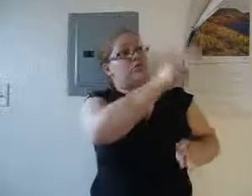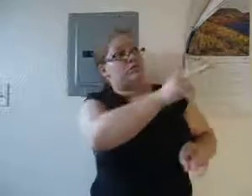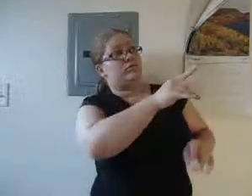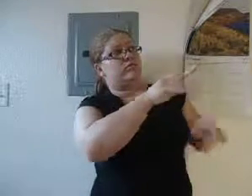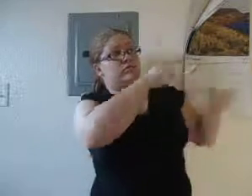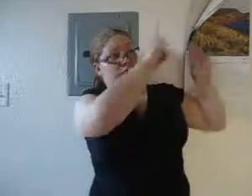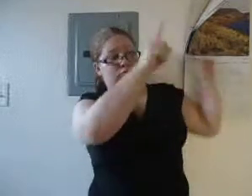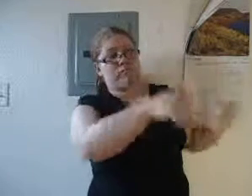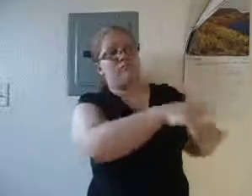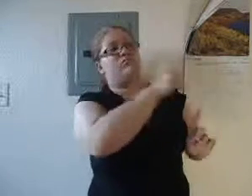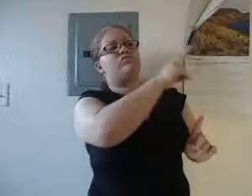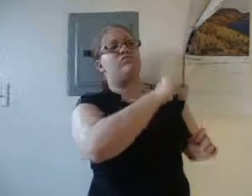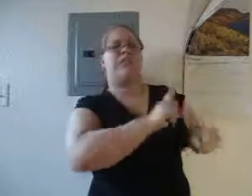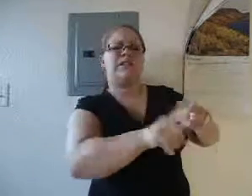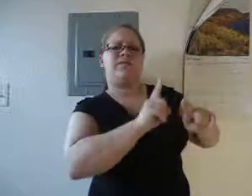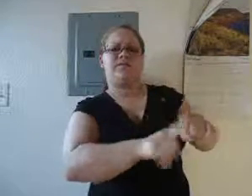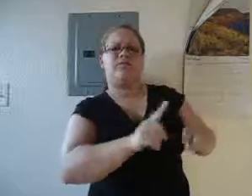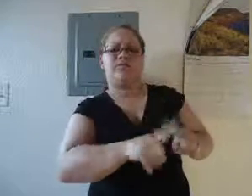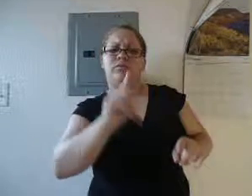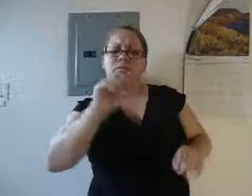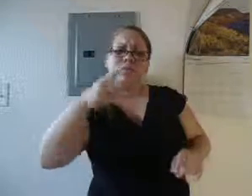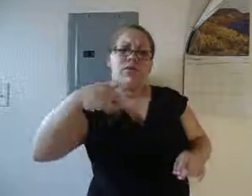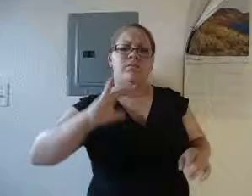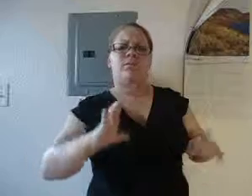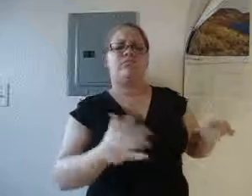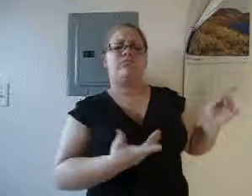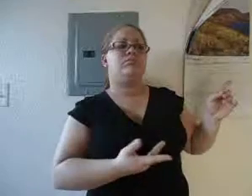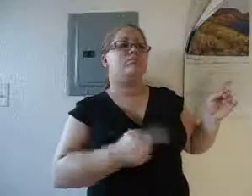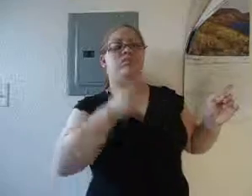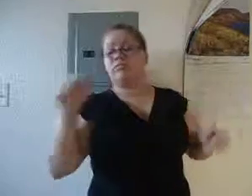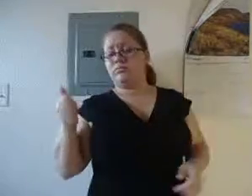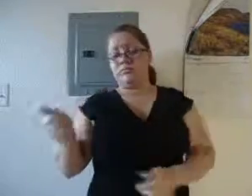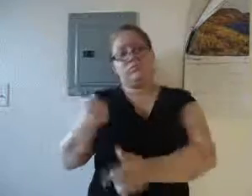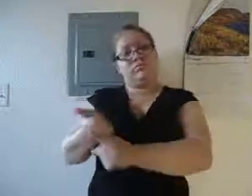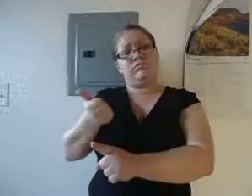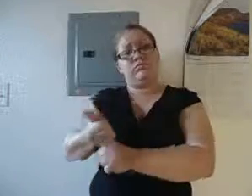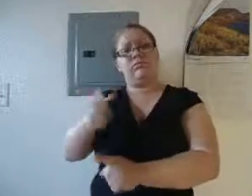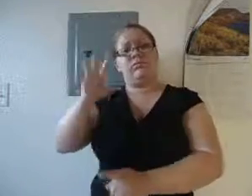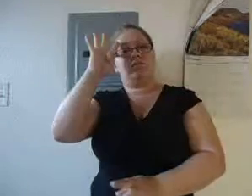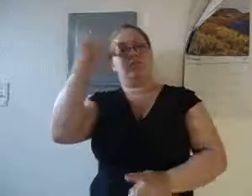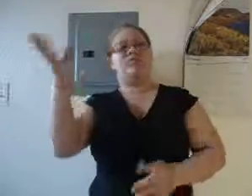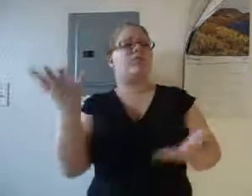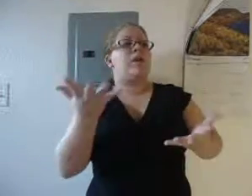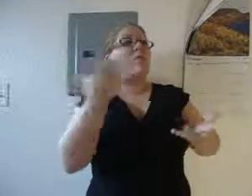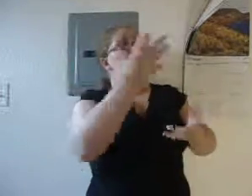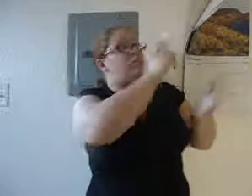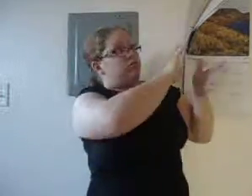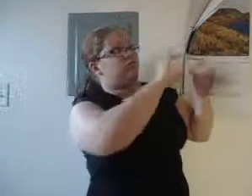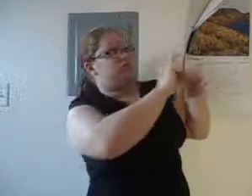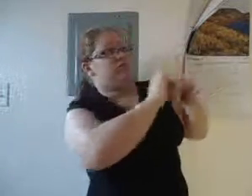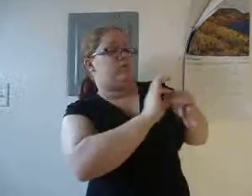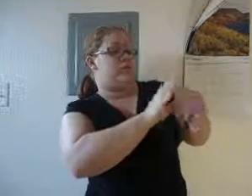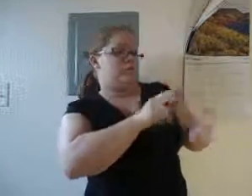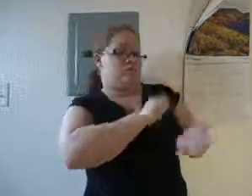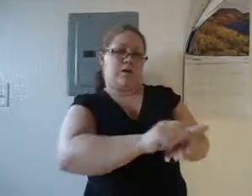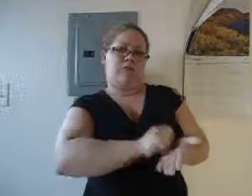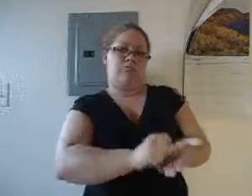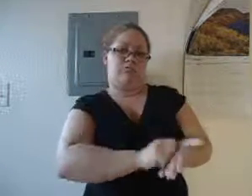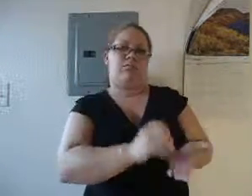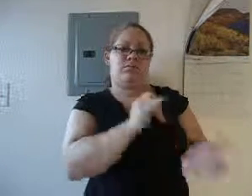And you can really arrange this however you'd like. I usually have students practice the skills that I'm working on in class, like concept